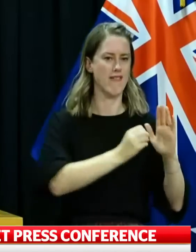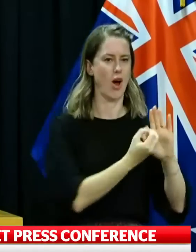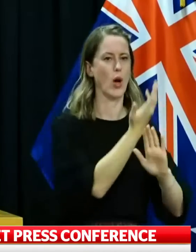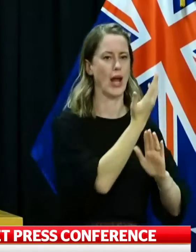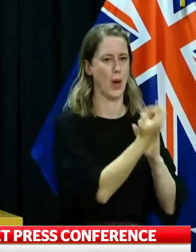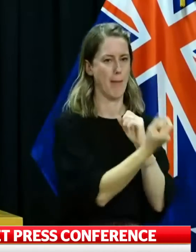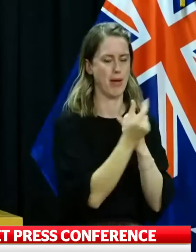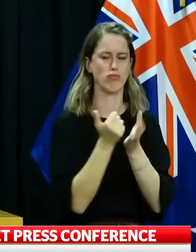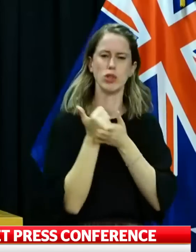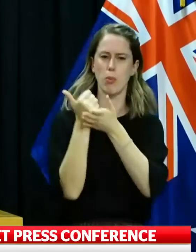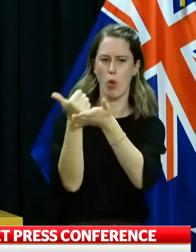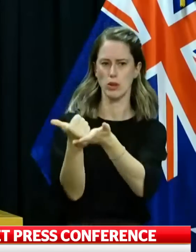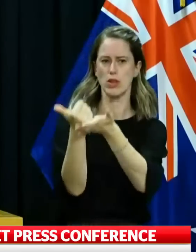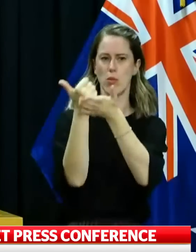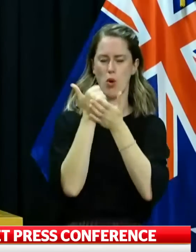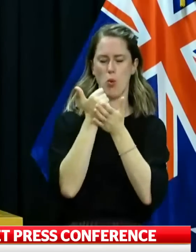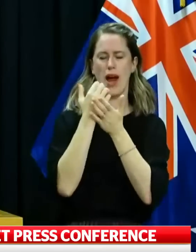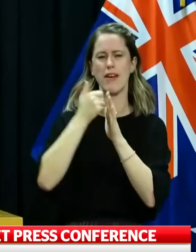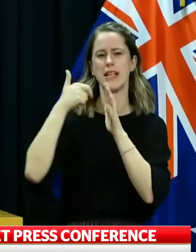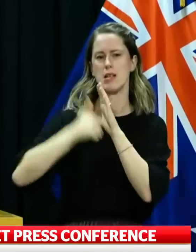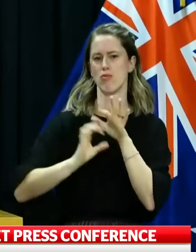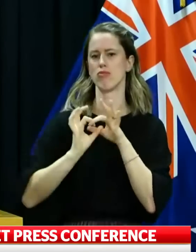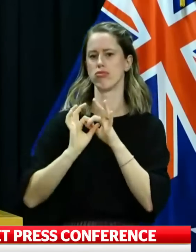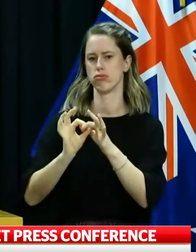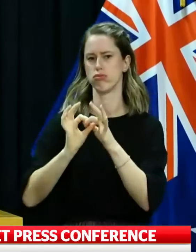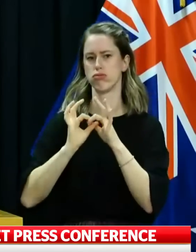deep despite some of the tension we've had.